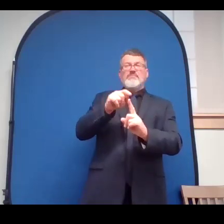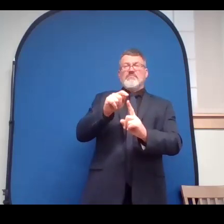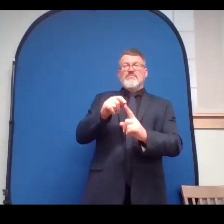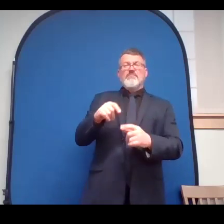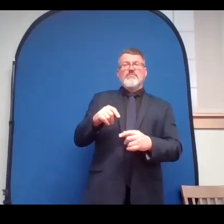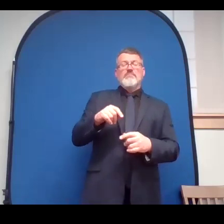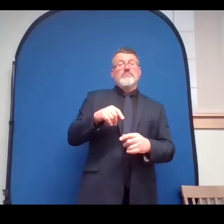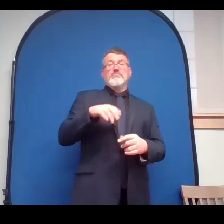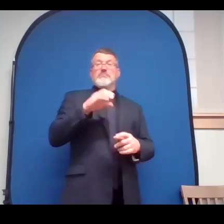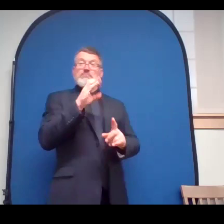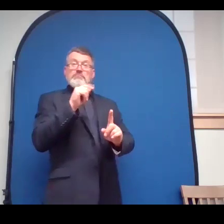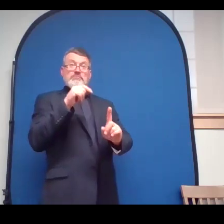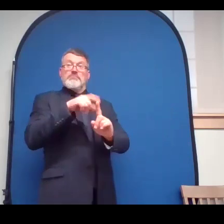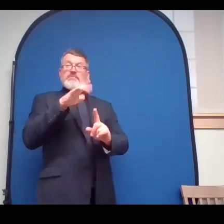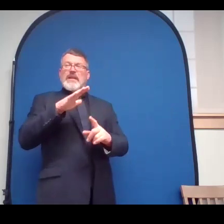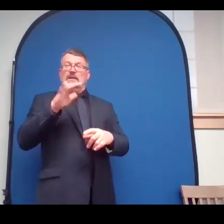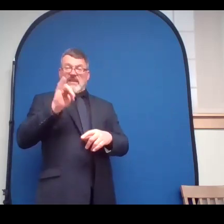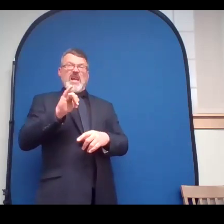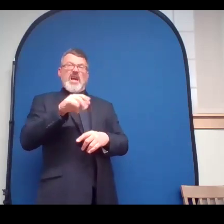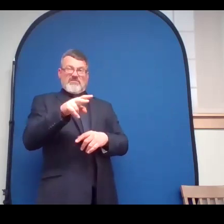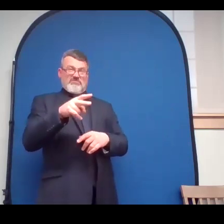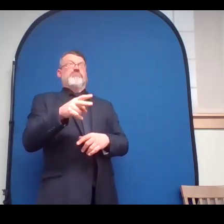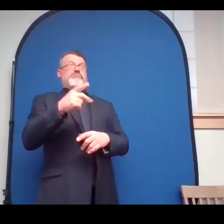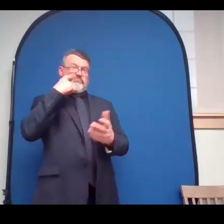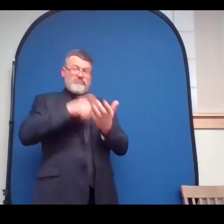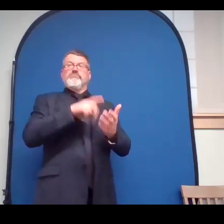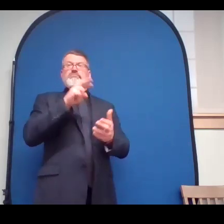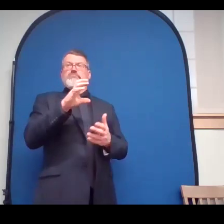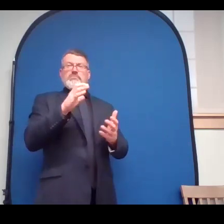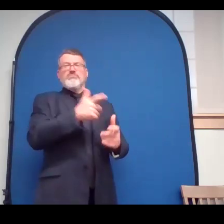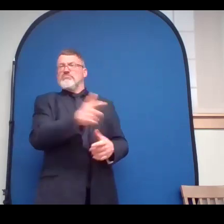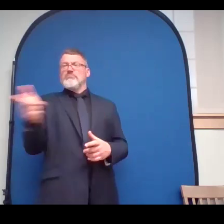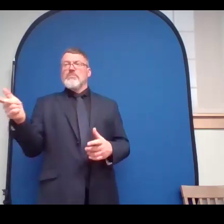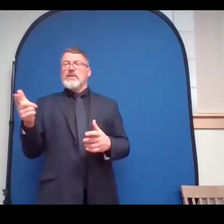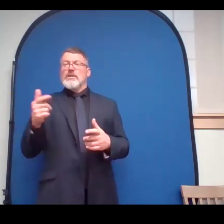shooter was, in fact, Sergeant Card, did you leave your home?